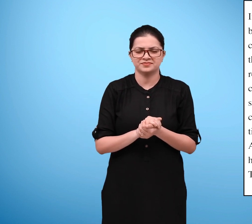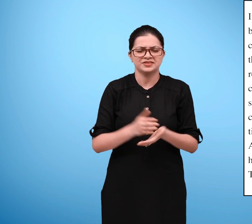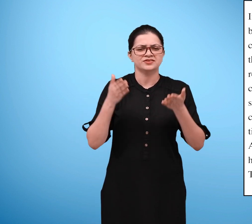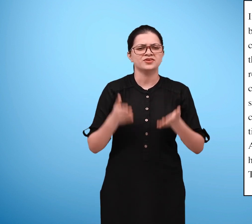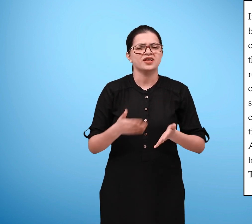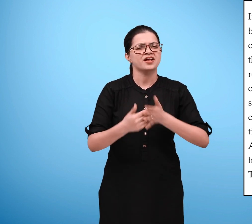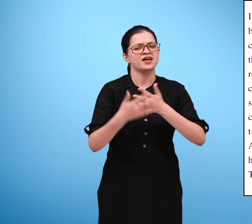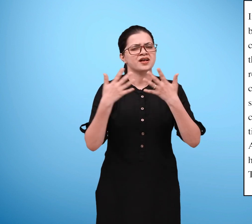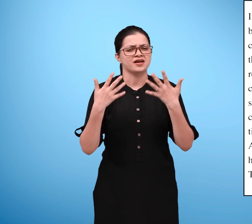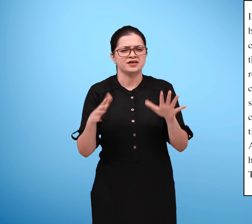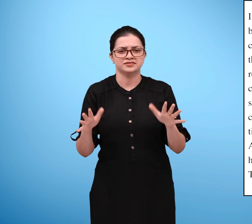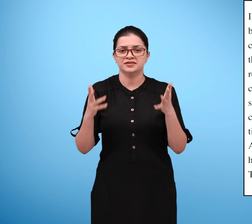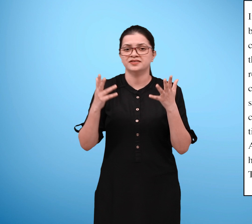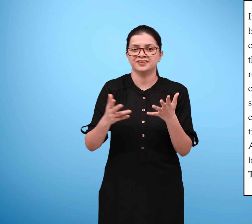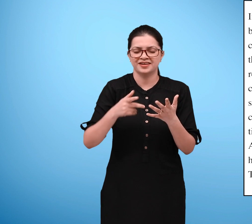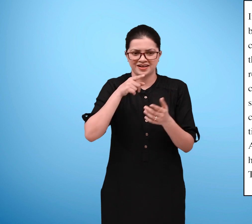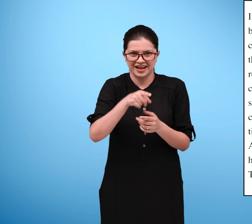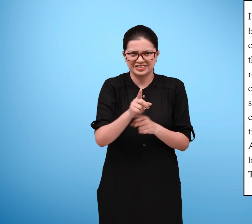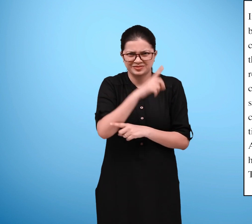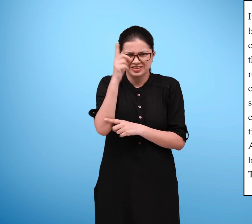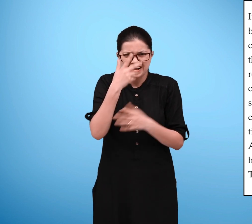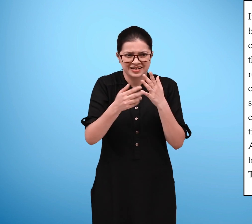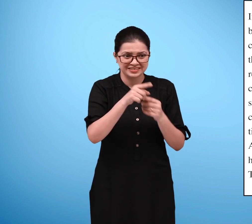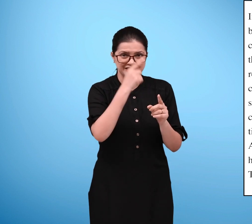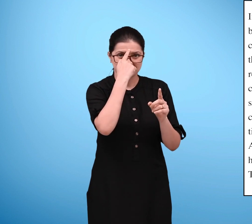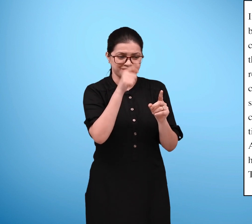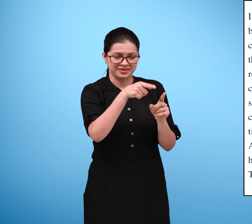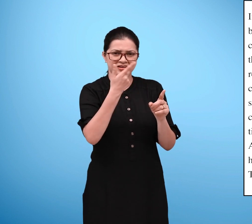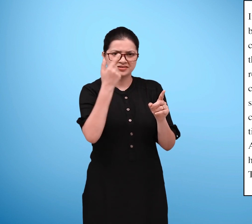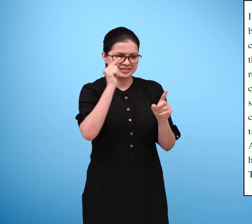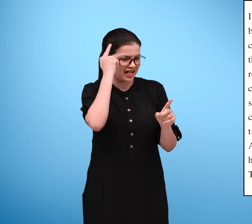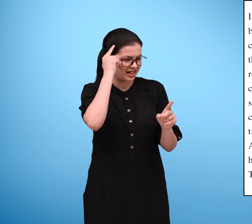If we mark a point anywhere on the blades of a fan or on the hands of a clock,